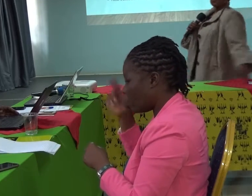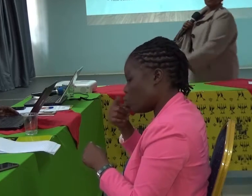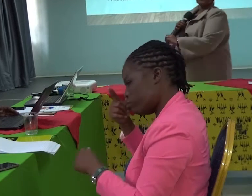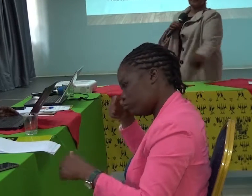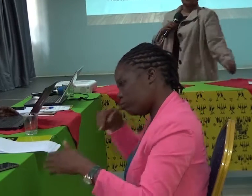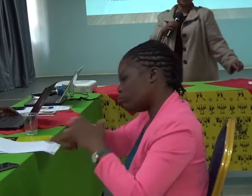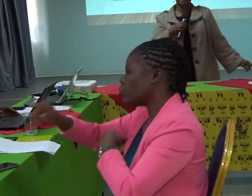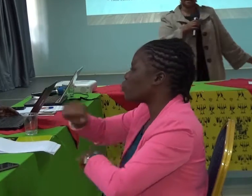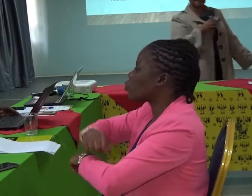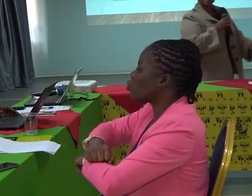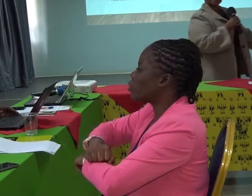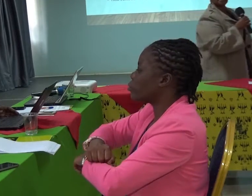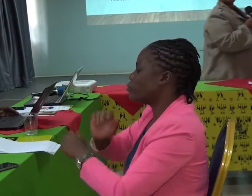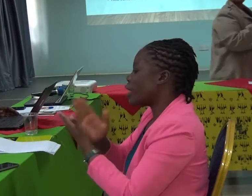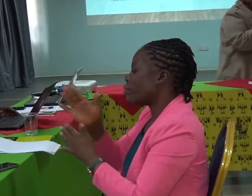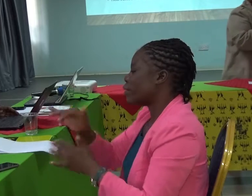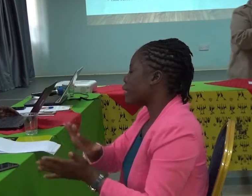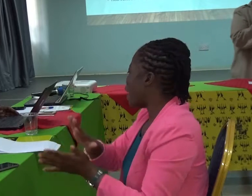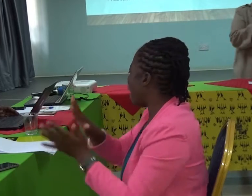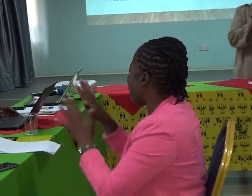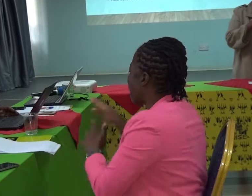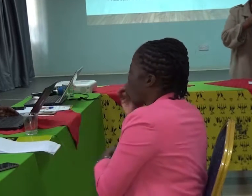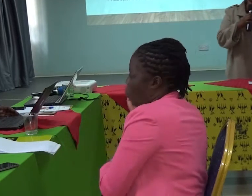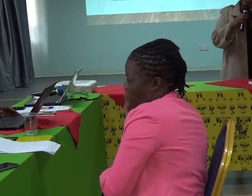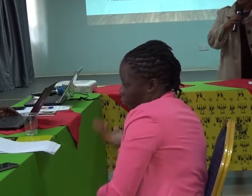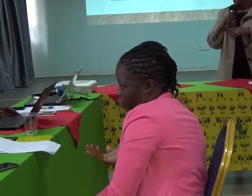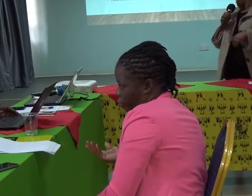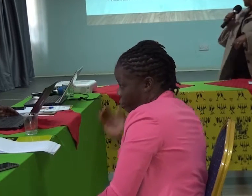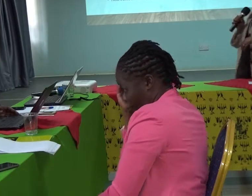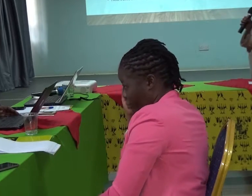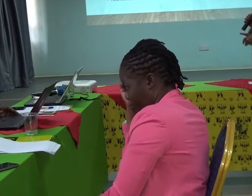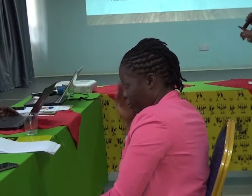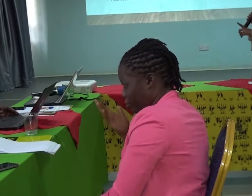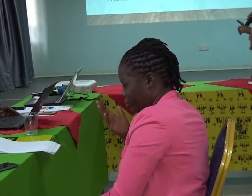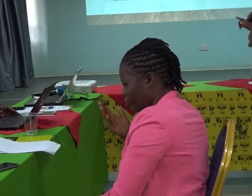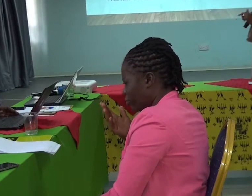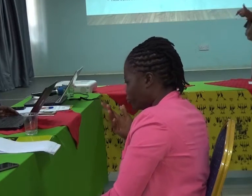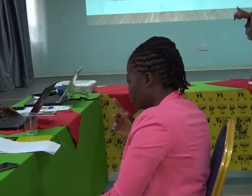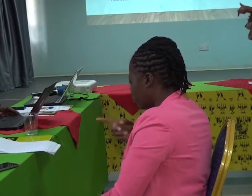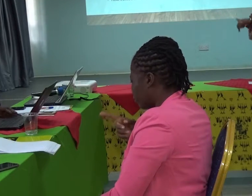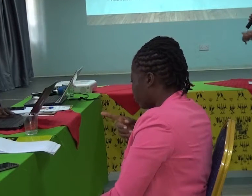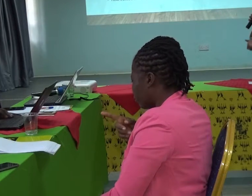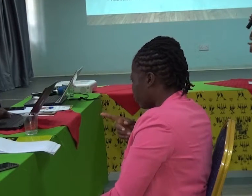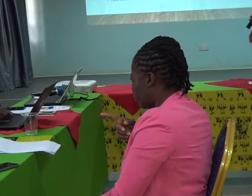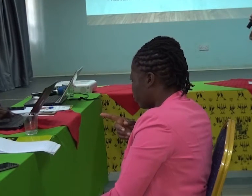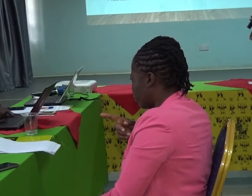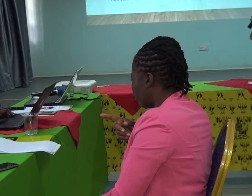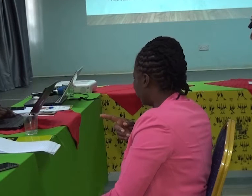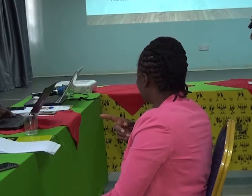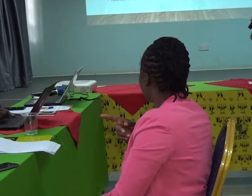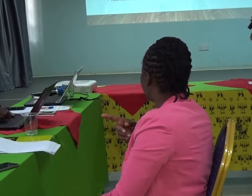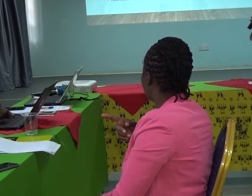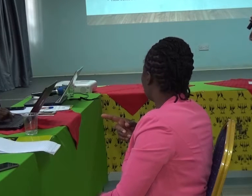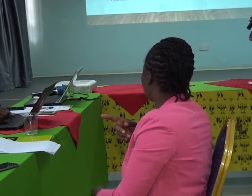just go to school and after that they go back home. that joins me with the next point. A